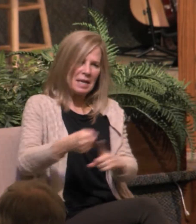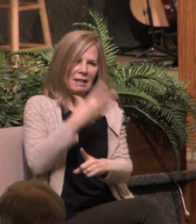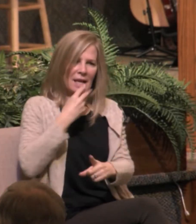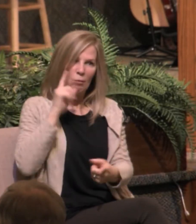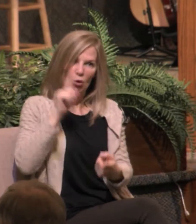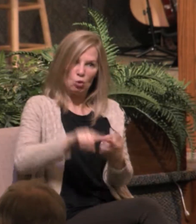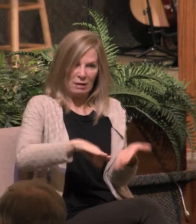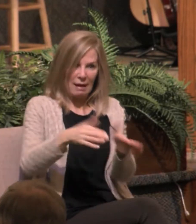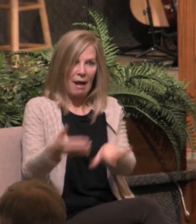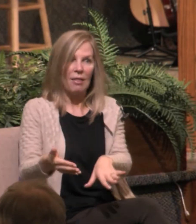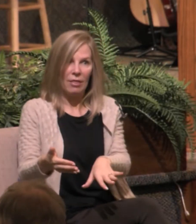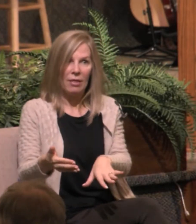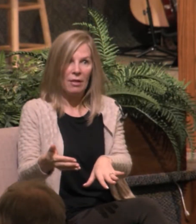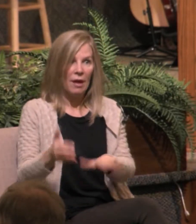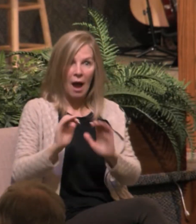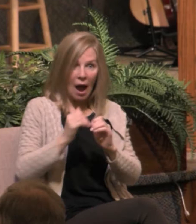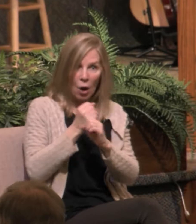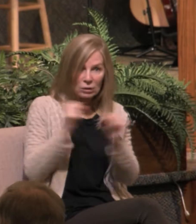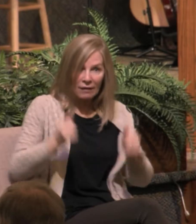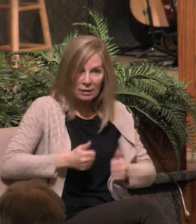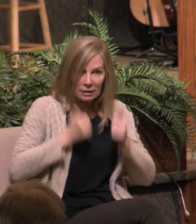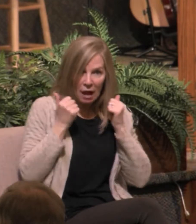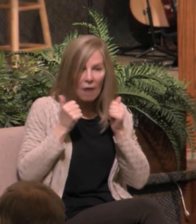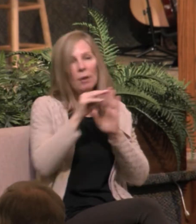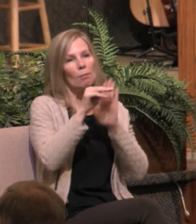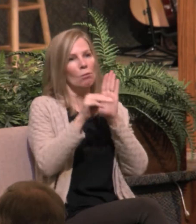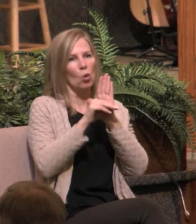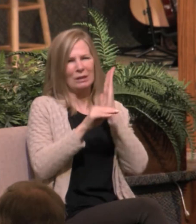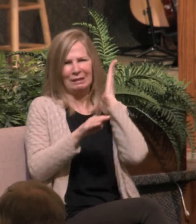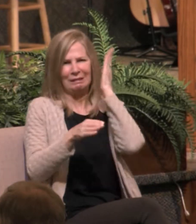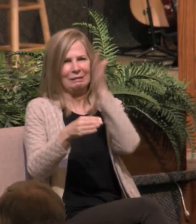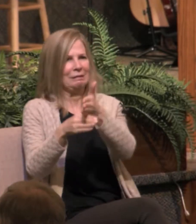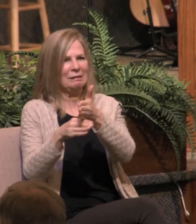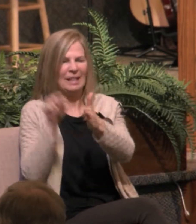death, and to save his life, Moses stepped in and killed the Egyptian.